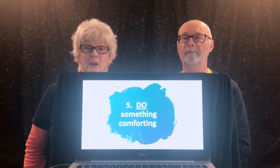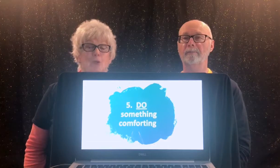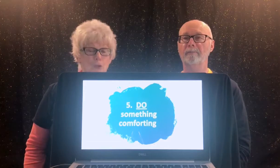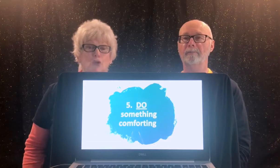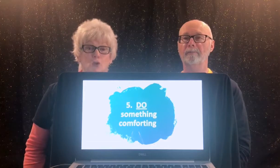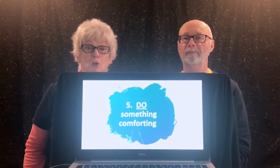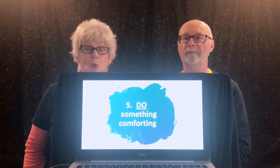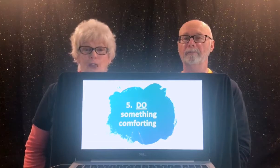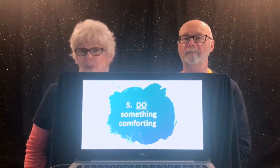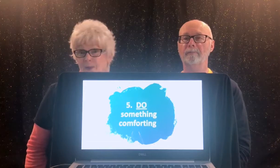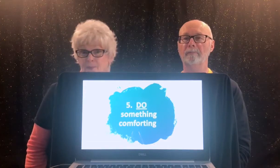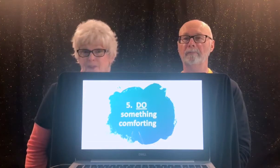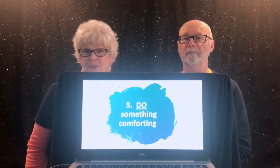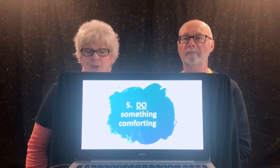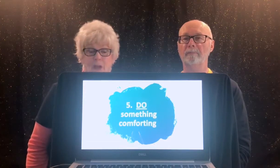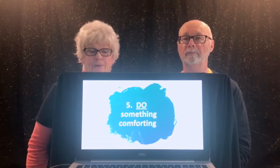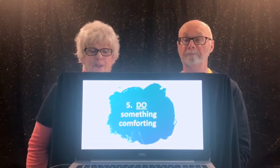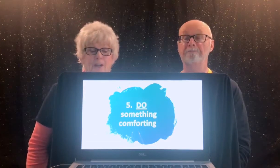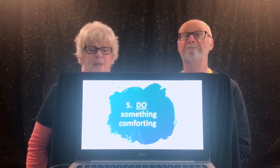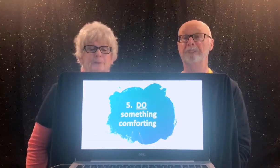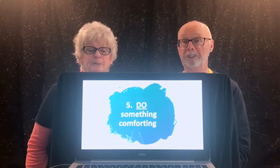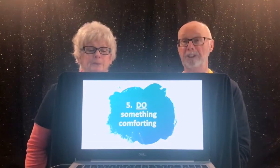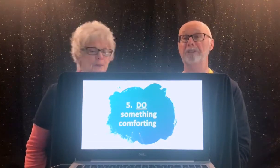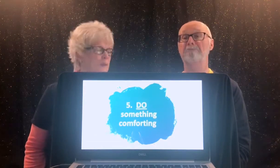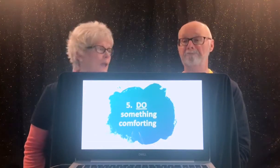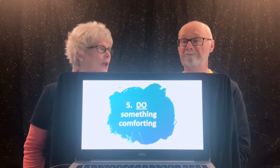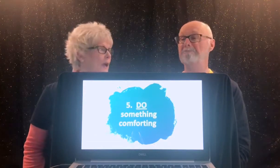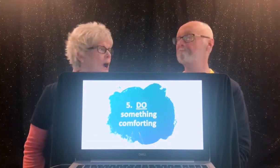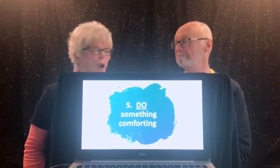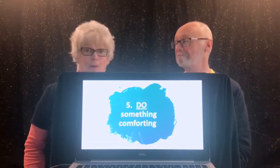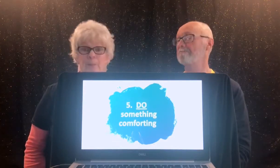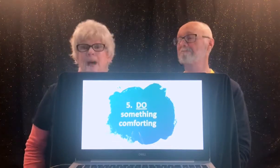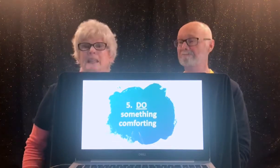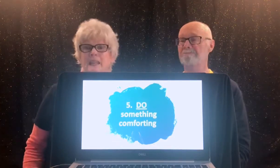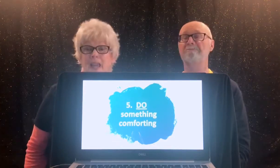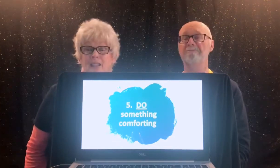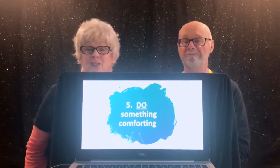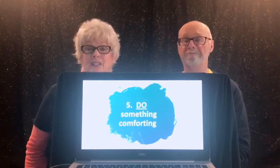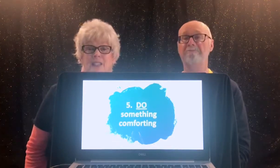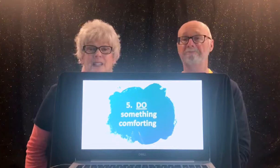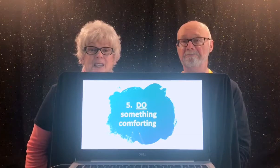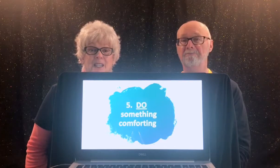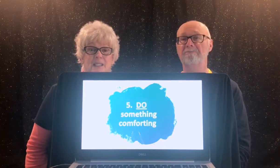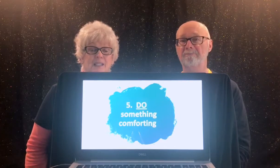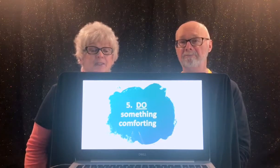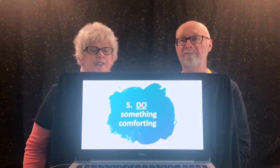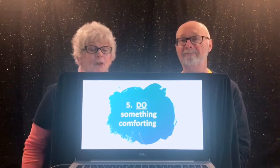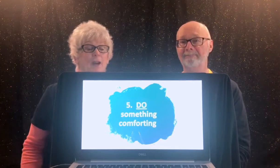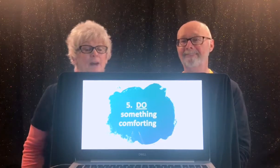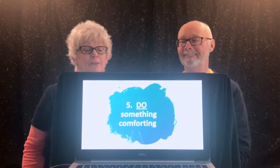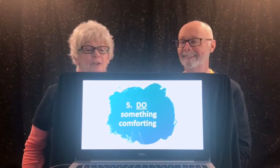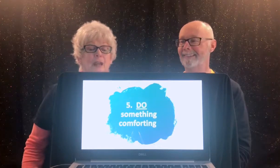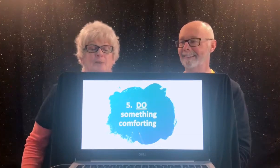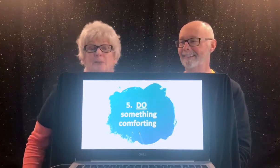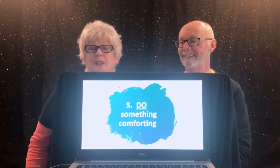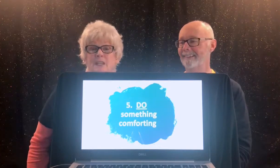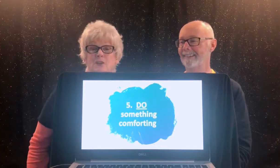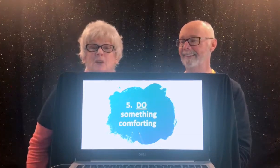grieving, wouldn't you want them to feel comforted? Sure. Yeah, our body actually needs to feel comfort and pleasure